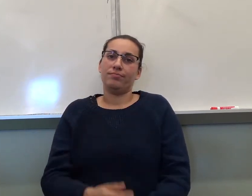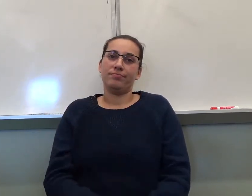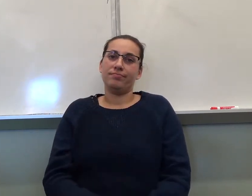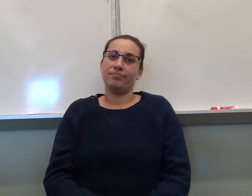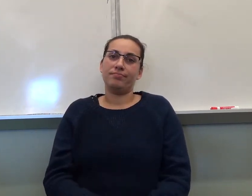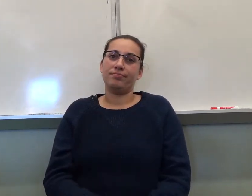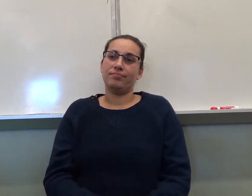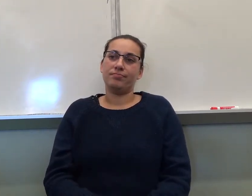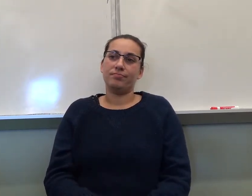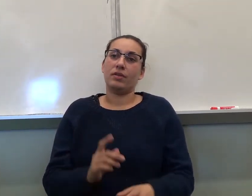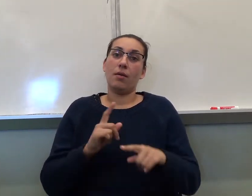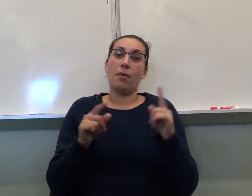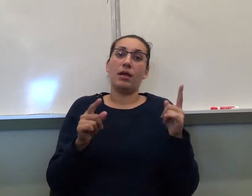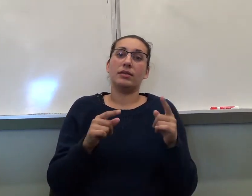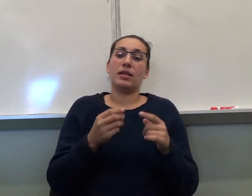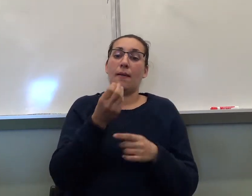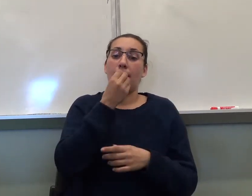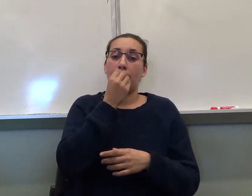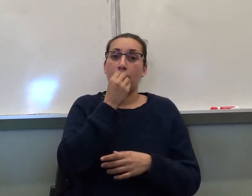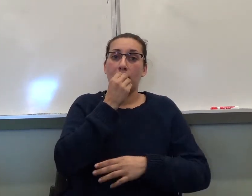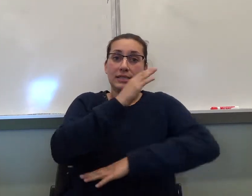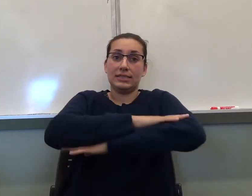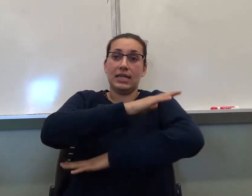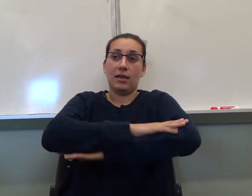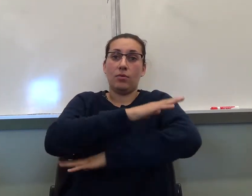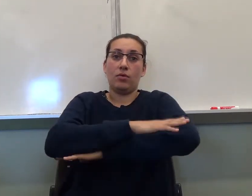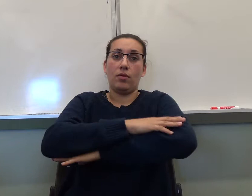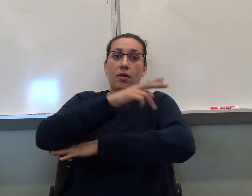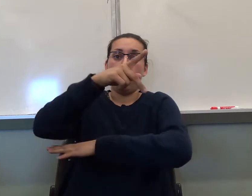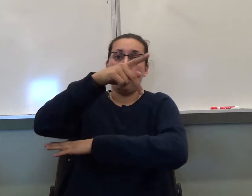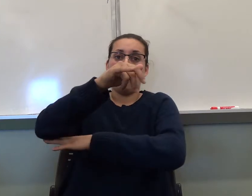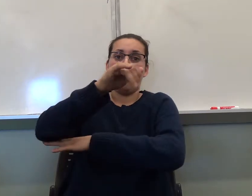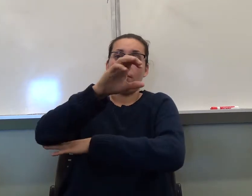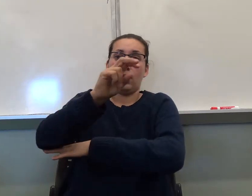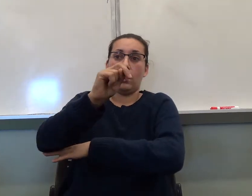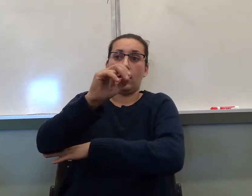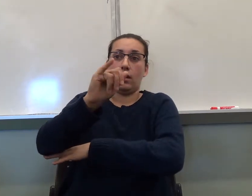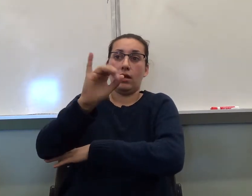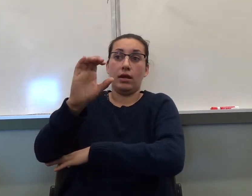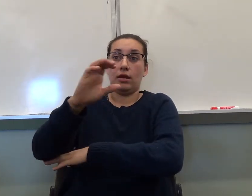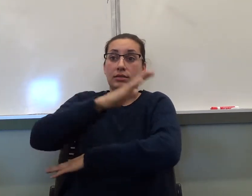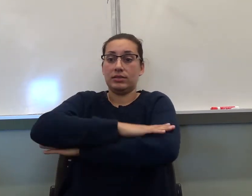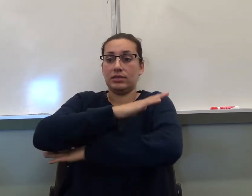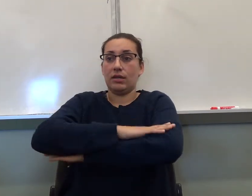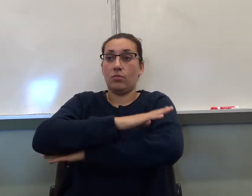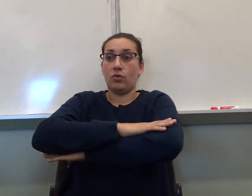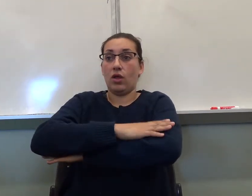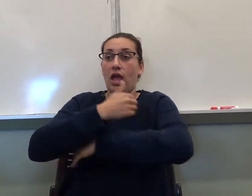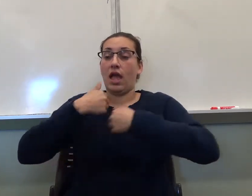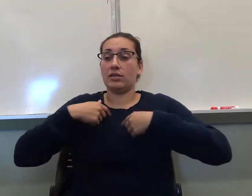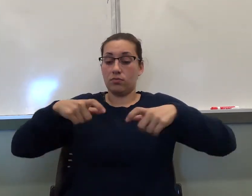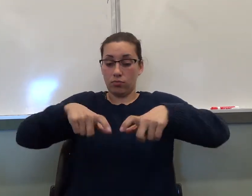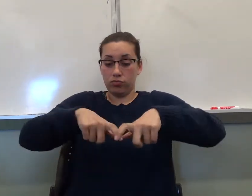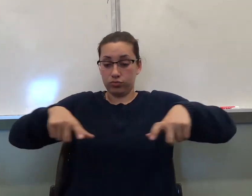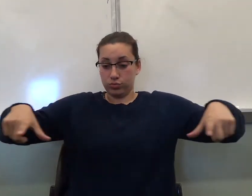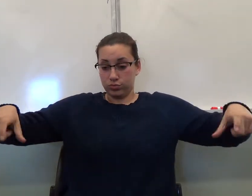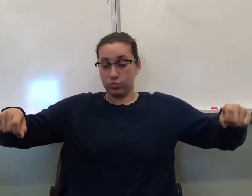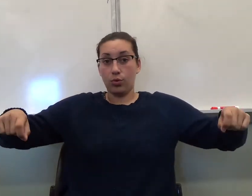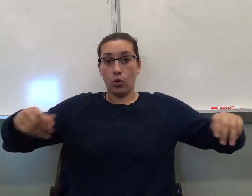boards that are 6 feet long, 4 boards that are 3.3, well, I'm sorry, 3 feet, 3 inches long,